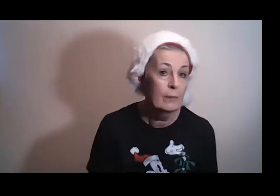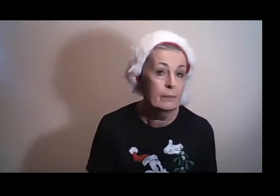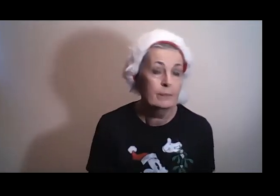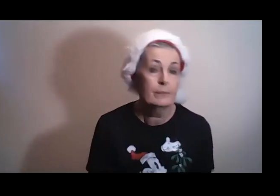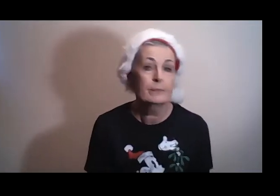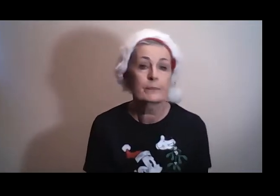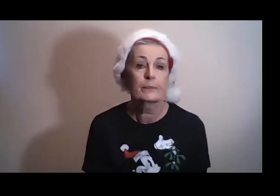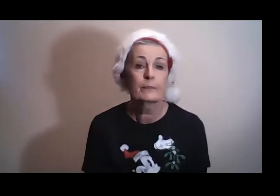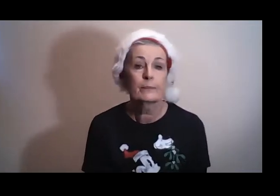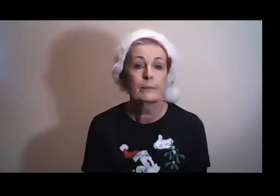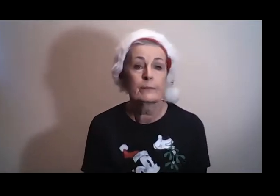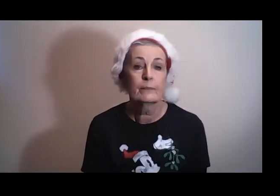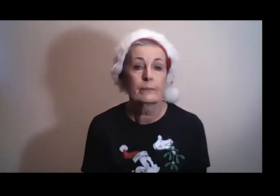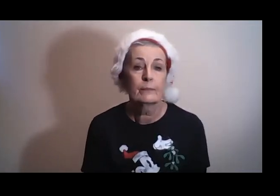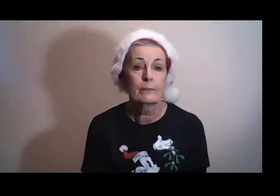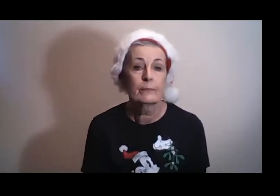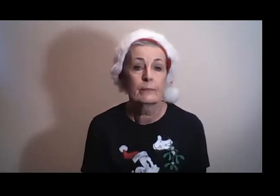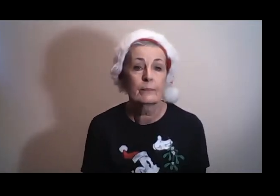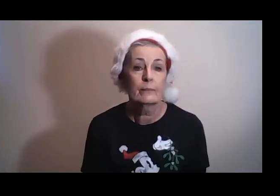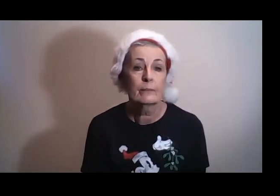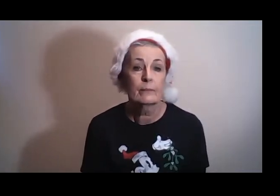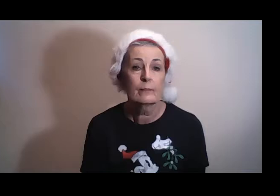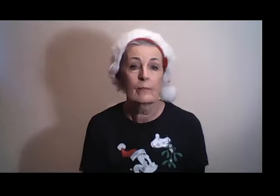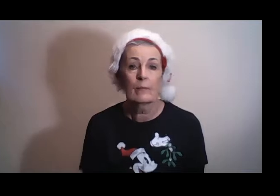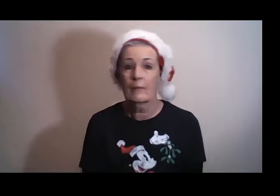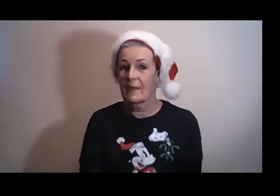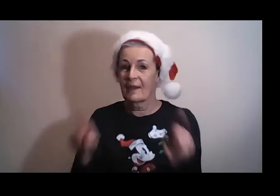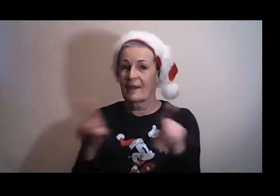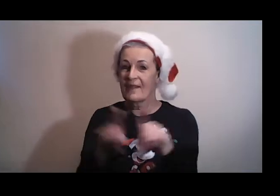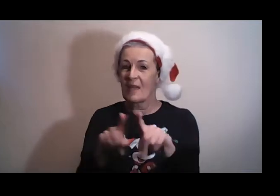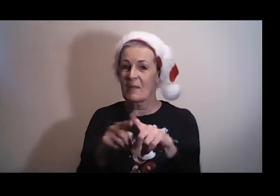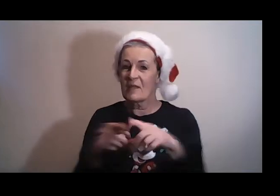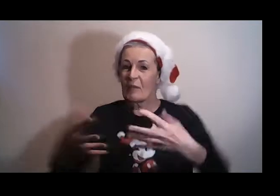it goes up, and then it's like you're hugging a cushion,